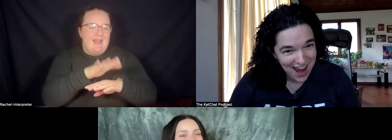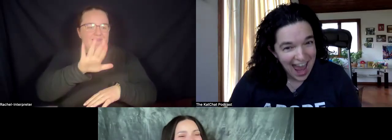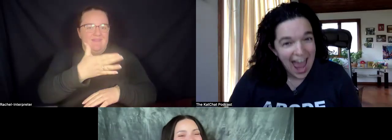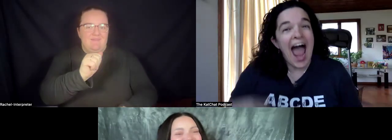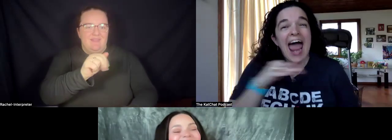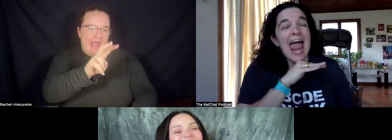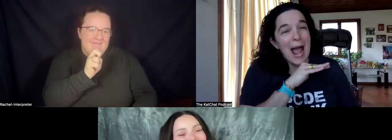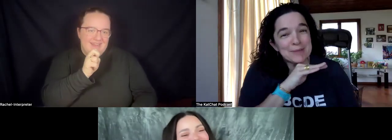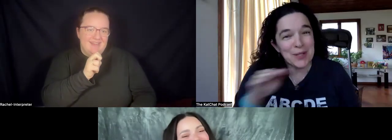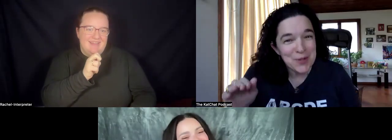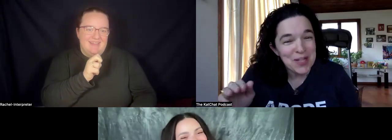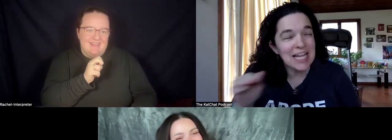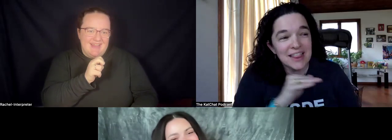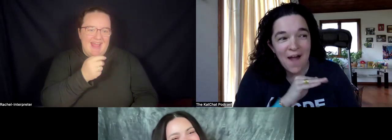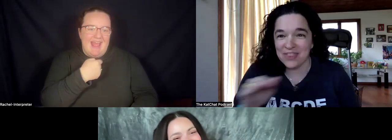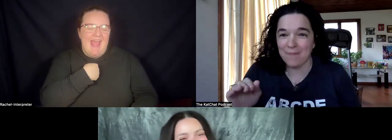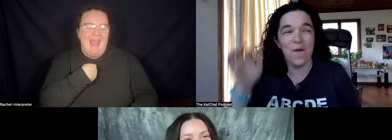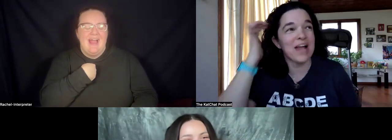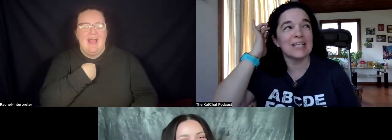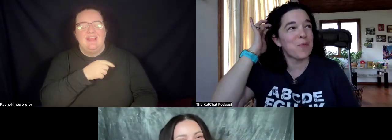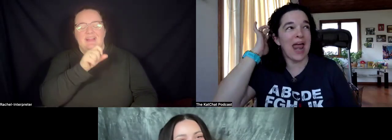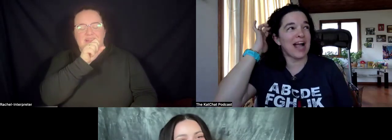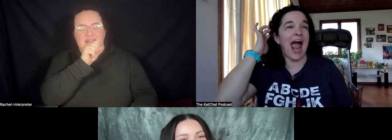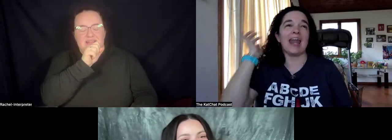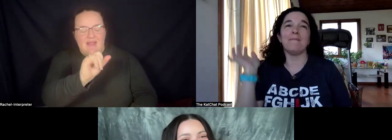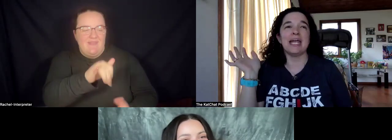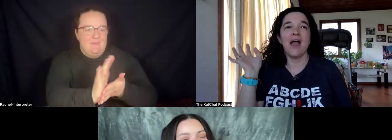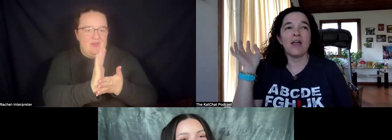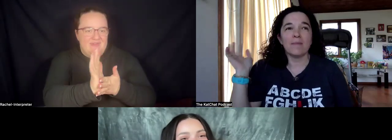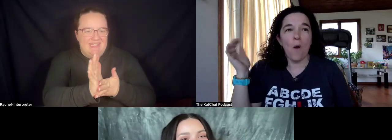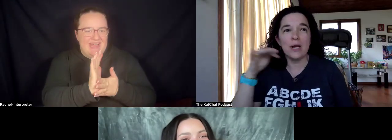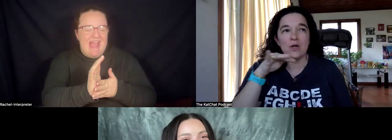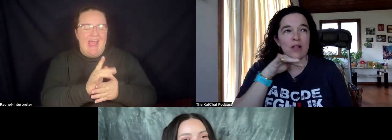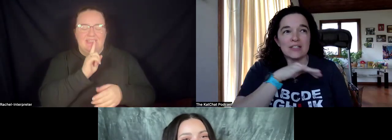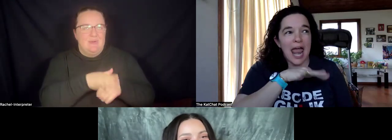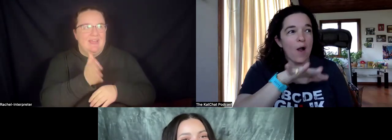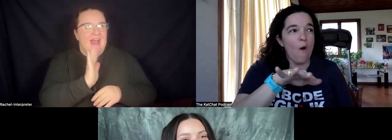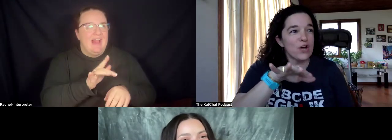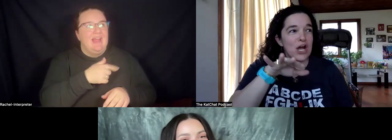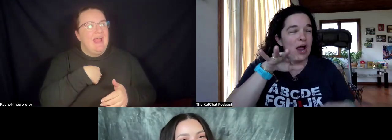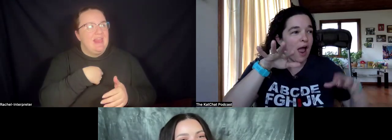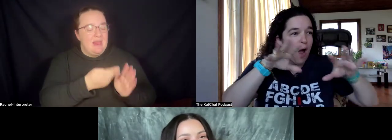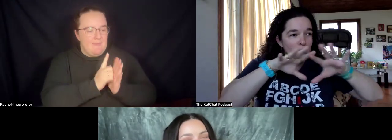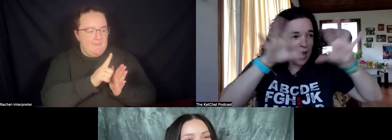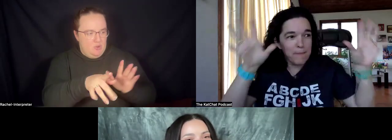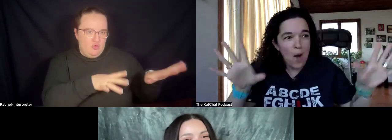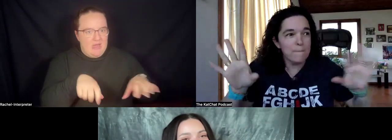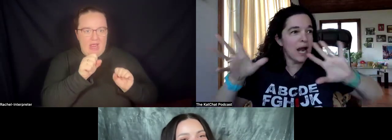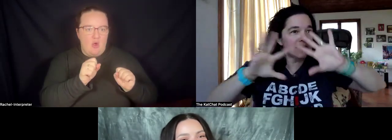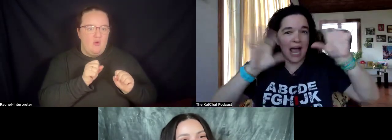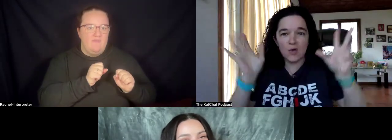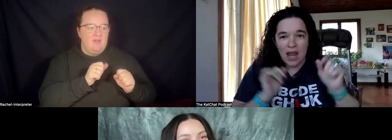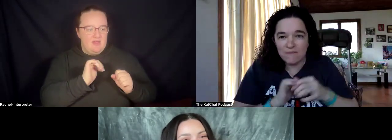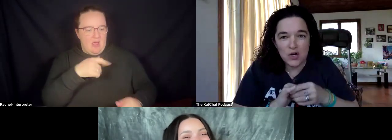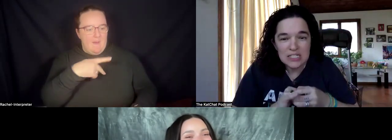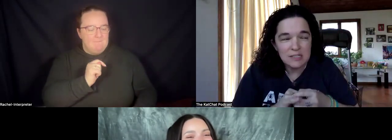Avenue. Ah, I yes. absolutely love that movie. I swear to God. I mean, the moment you like take over the